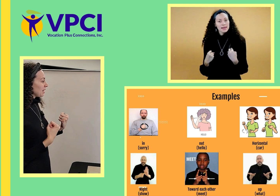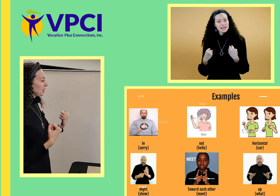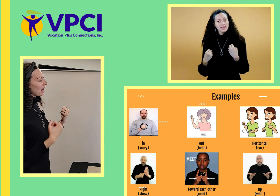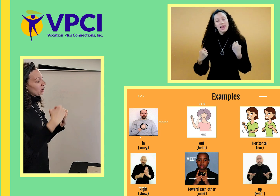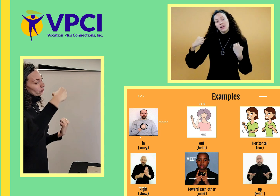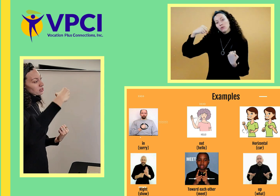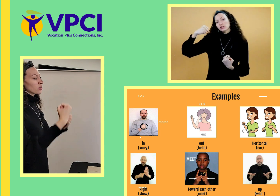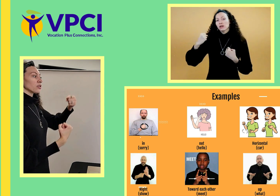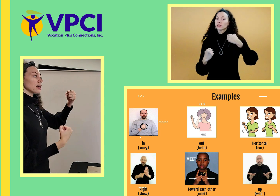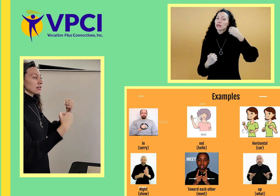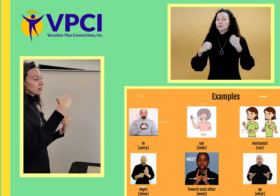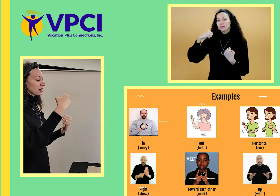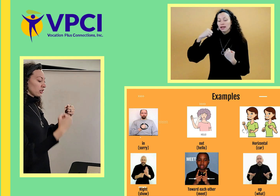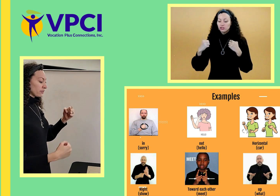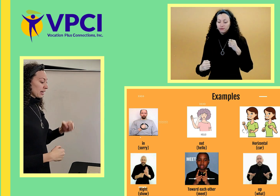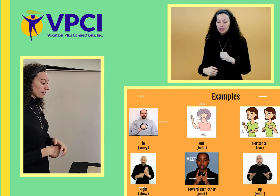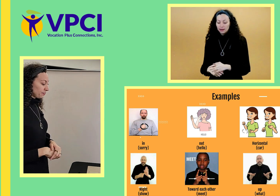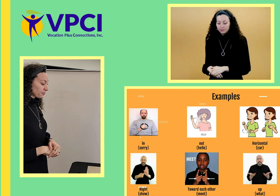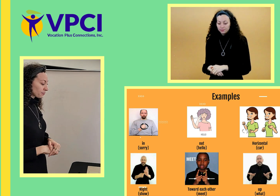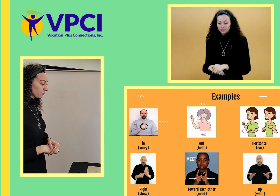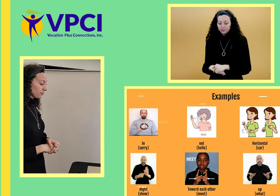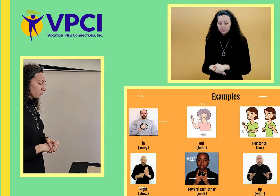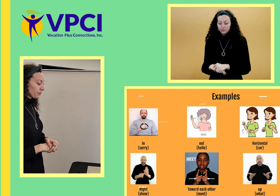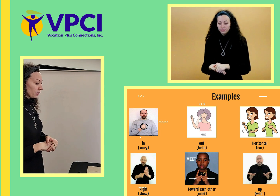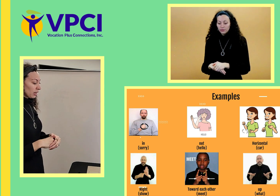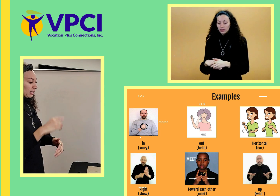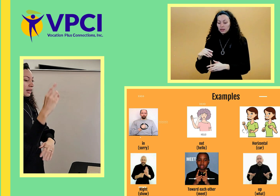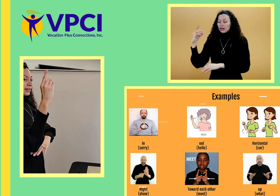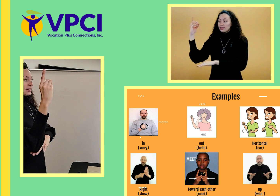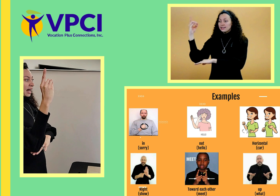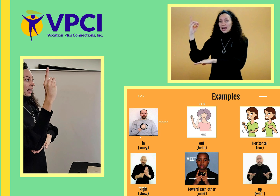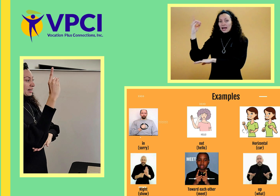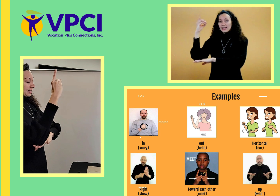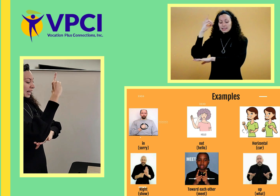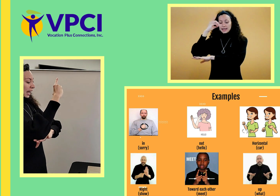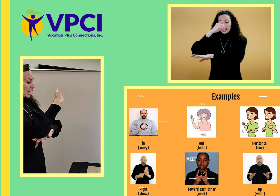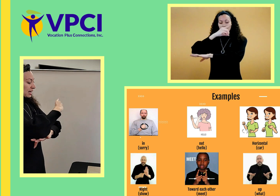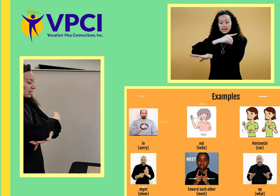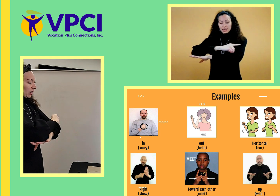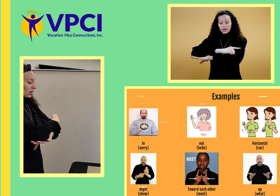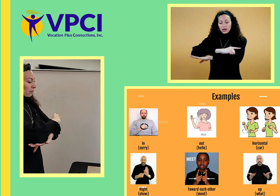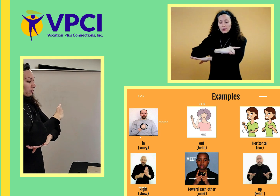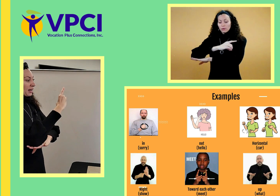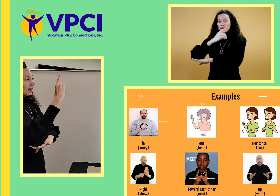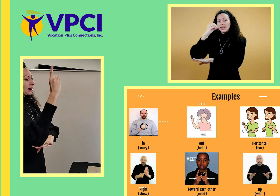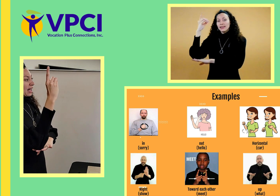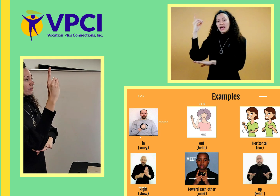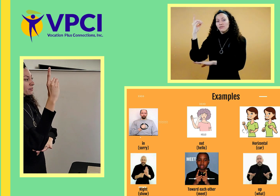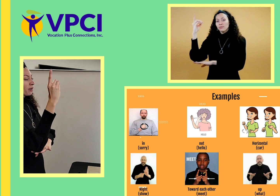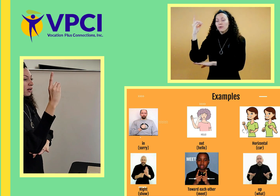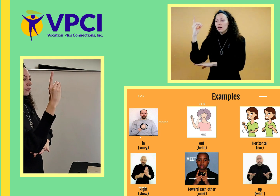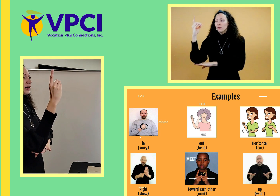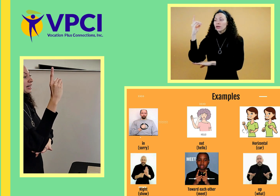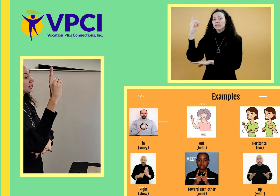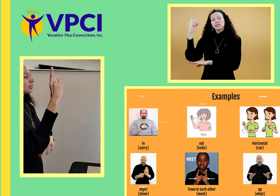palm in and horizontal because it's like shifting. The sign day would be a